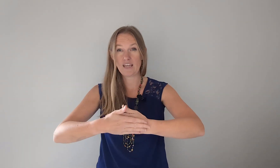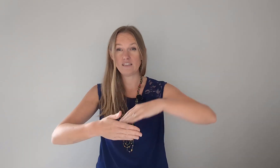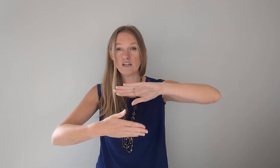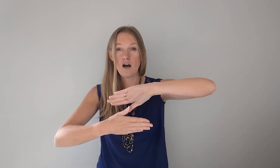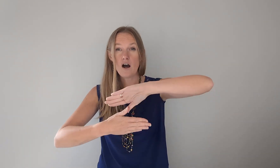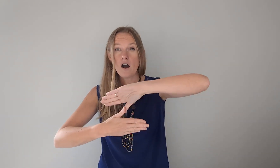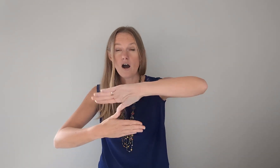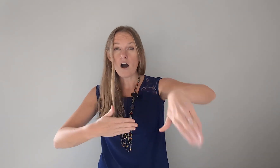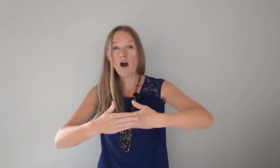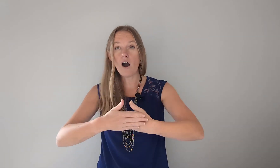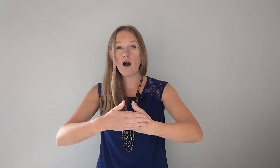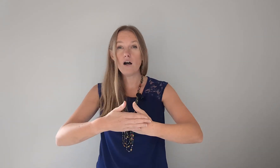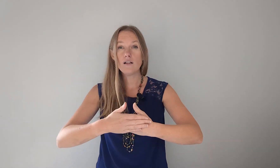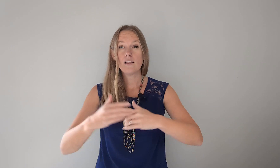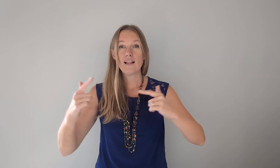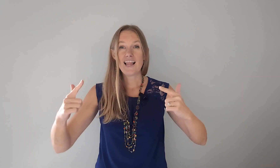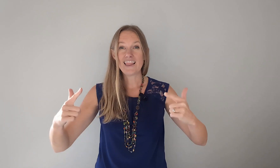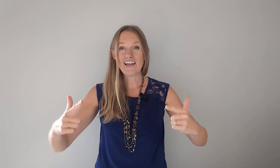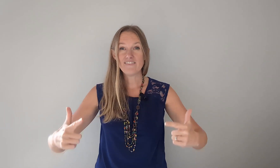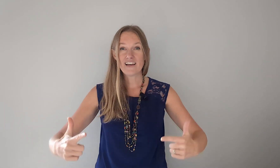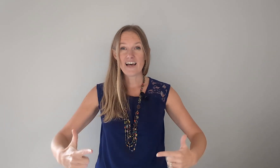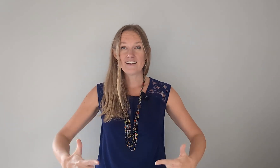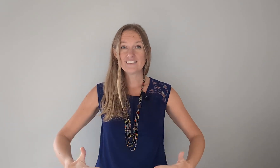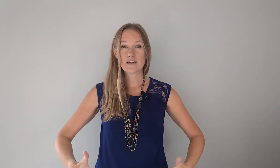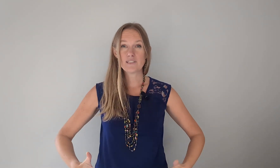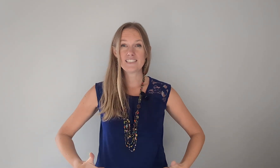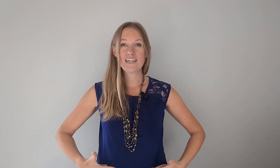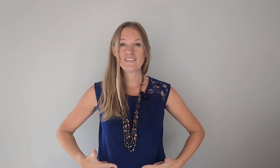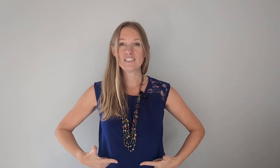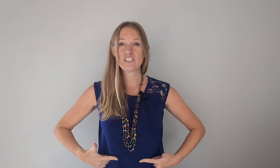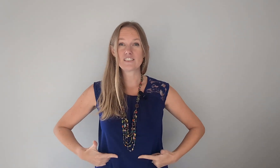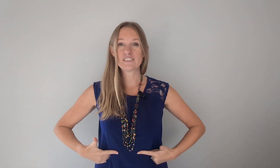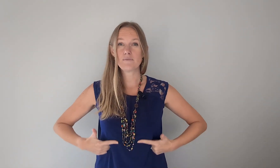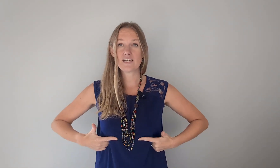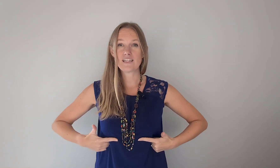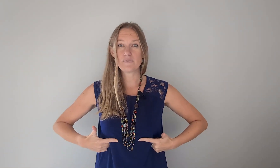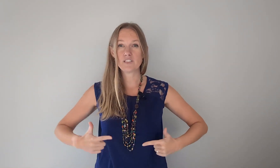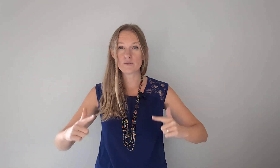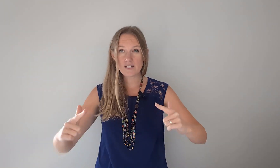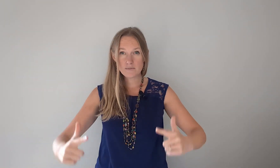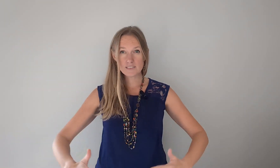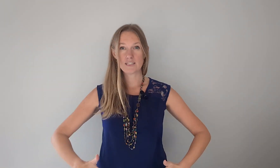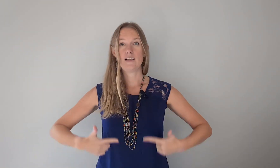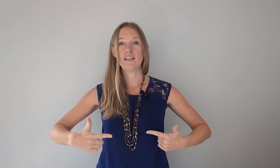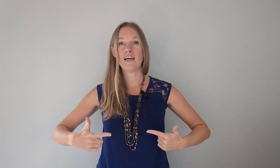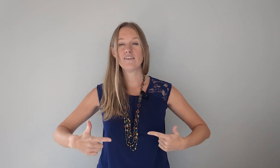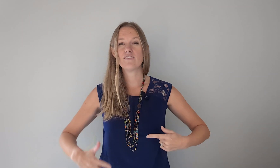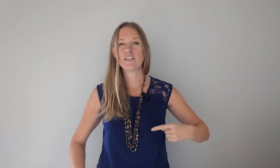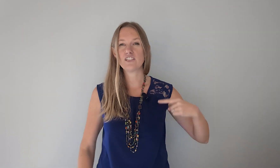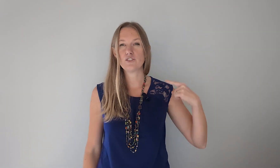hand, all life, L's coming down into your stomach and then up to your ribs, life, and then